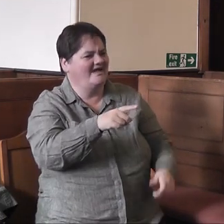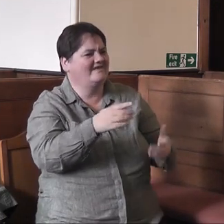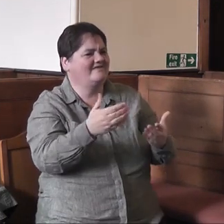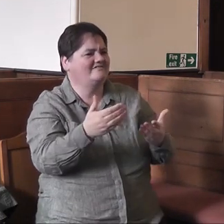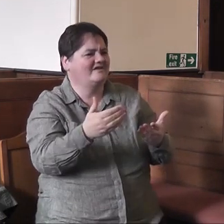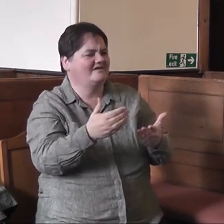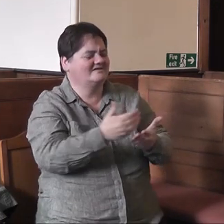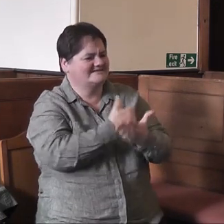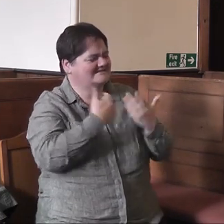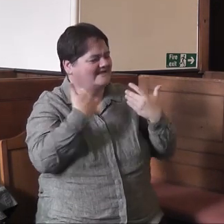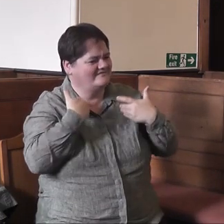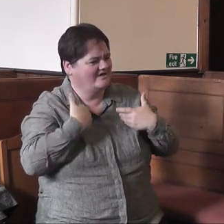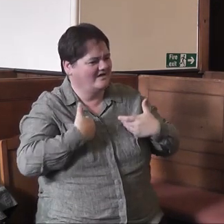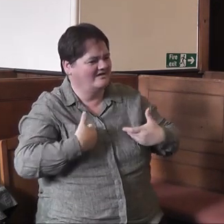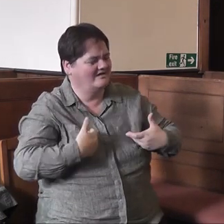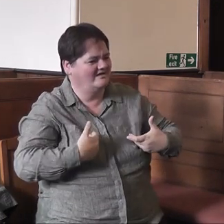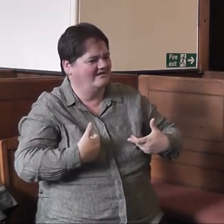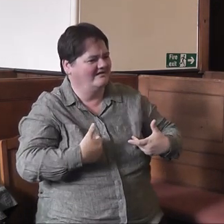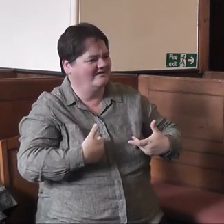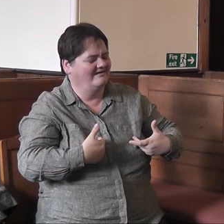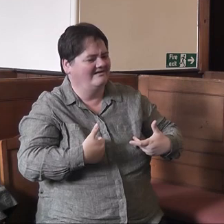And the fact that Saviour,